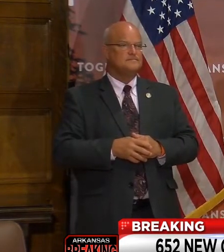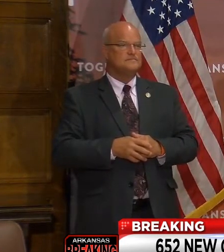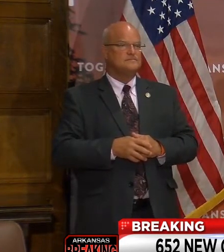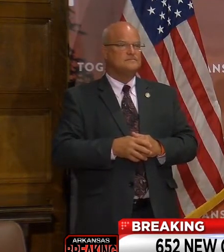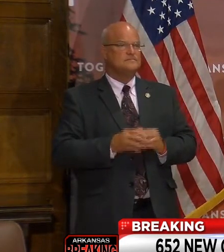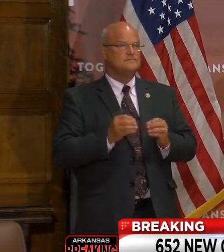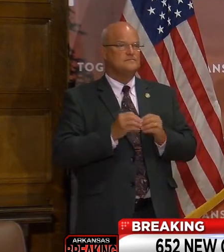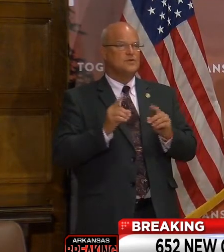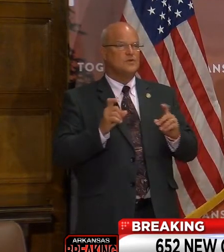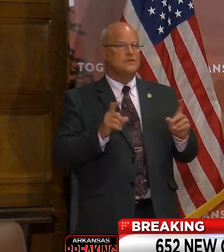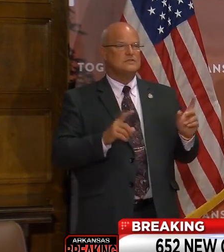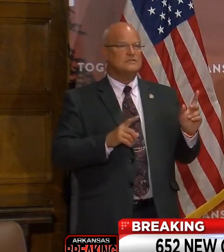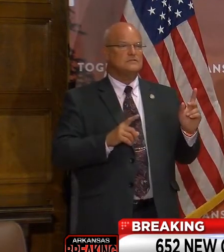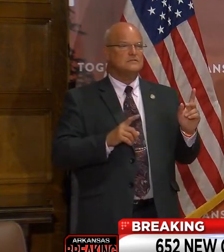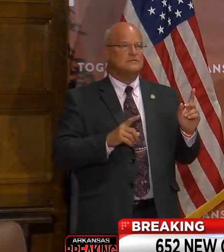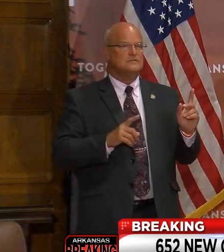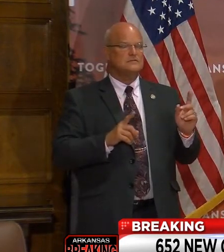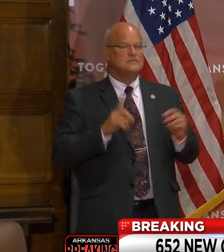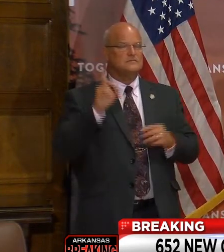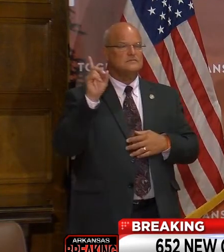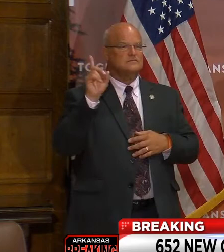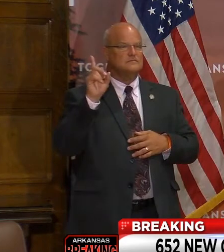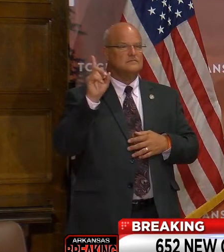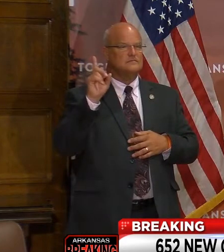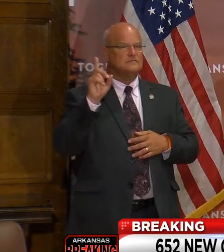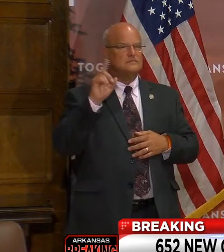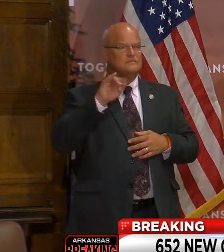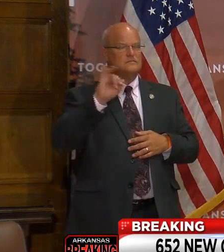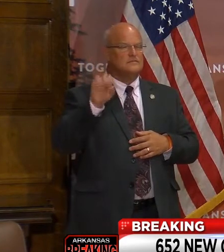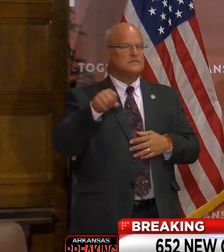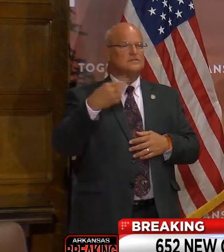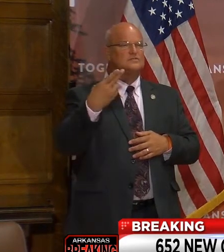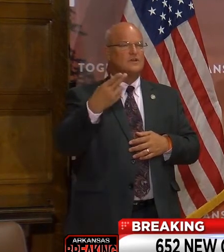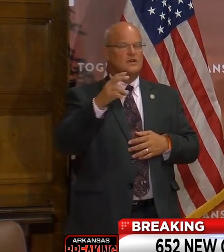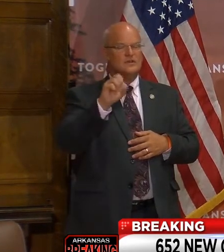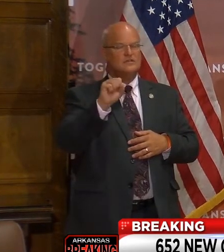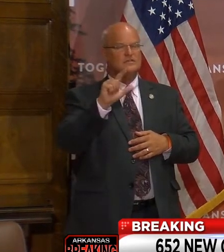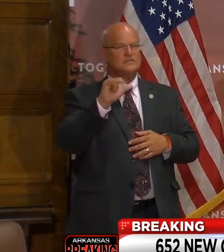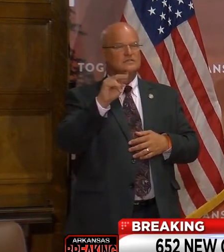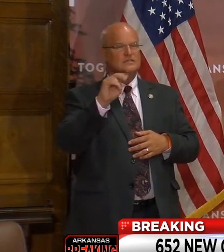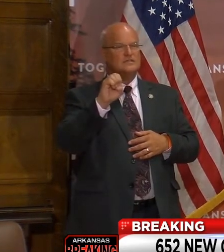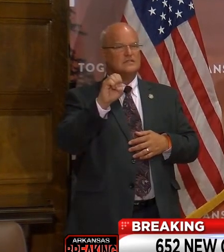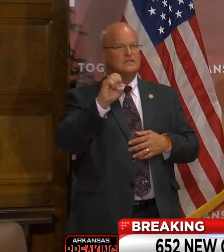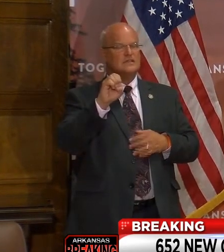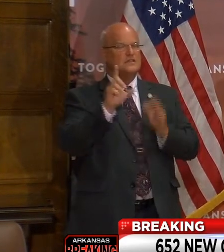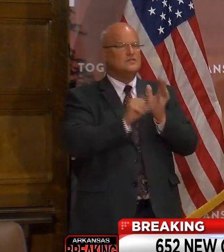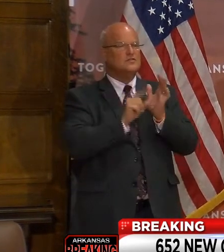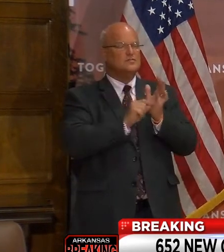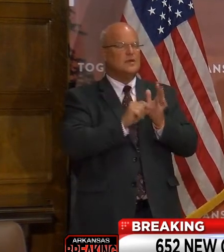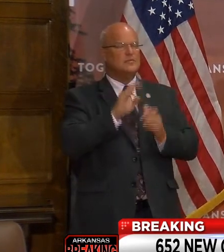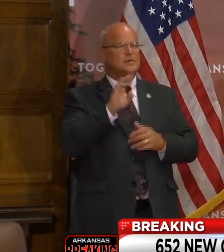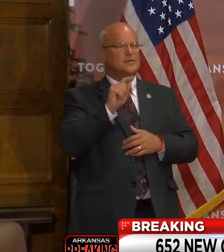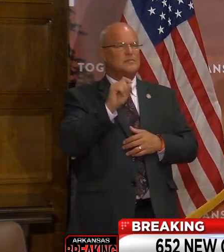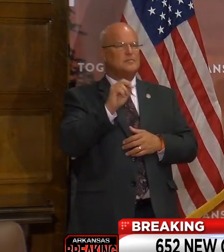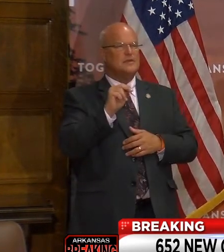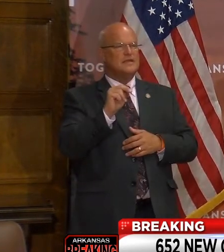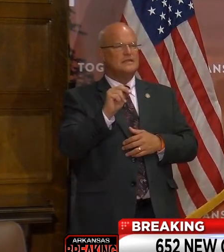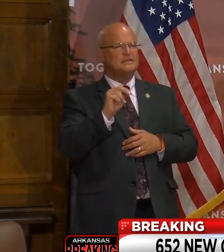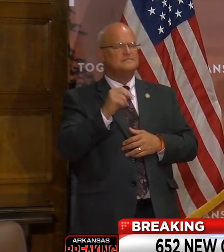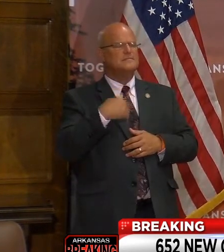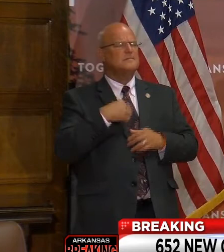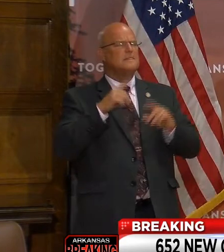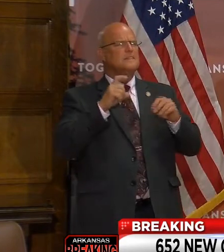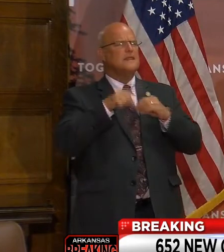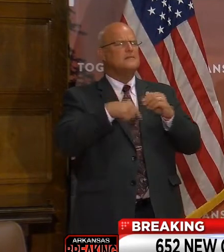Any other questions? Governor, this is Josh Briggs from the Sling Courier here in Benton. And I have a question regarding testing and